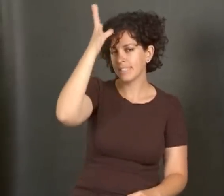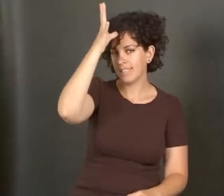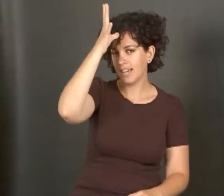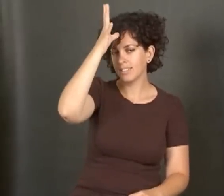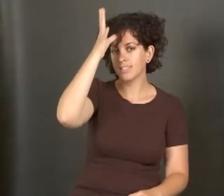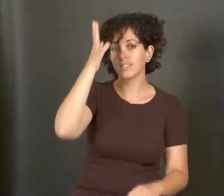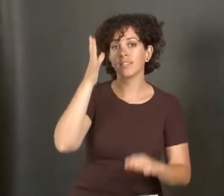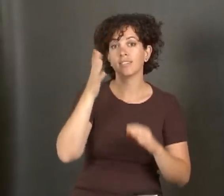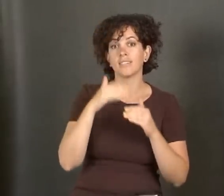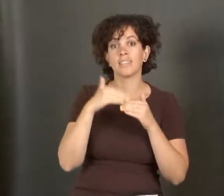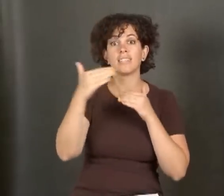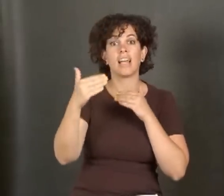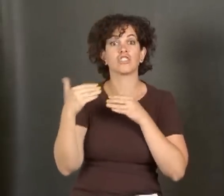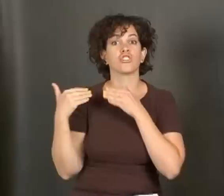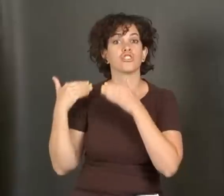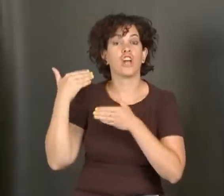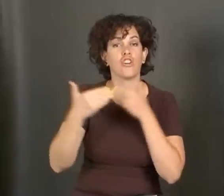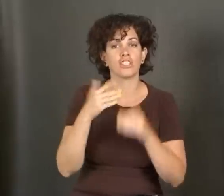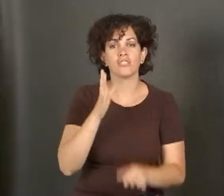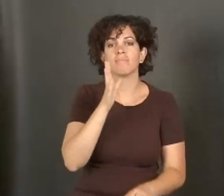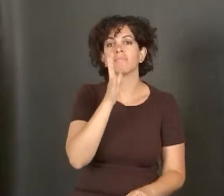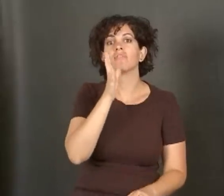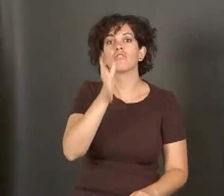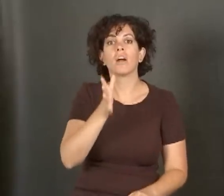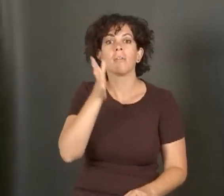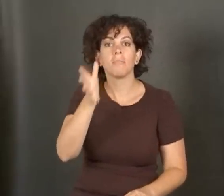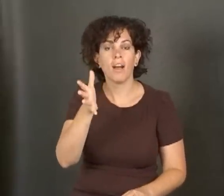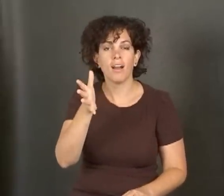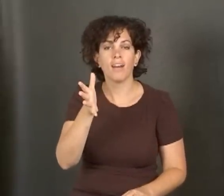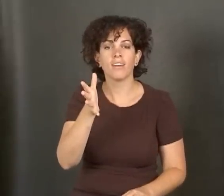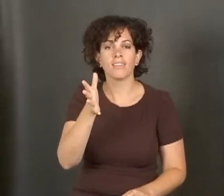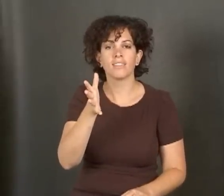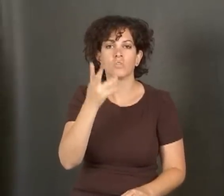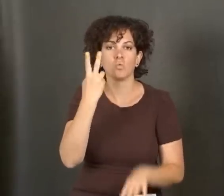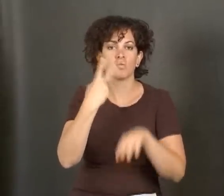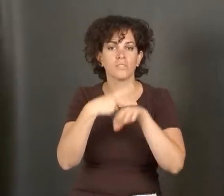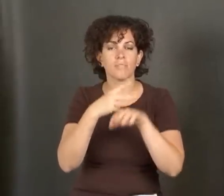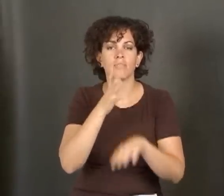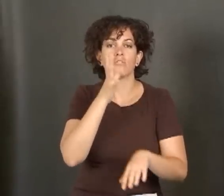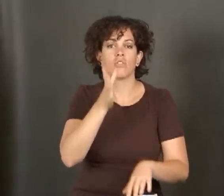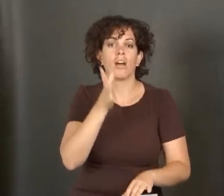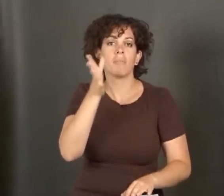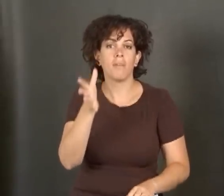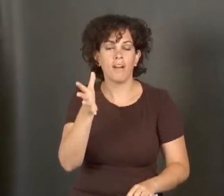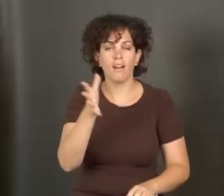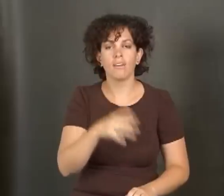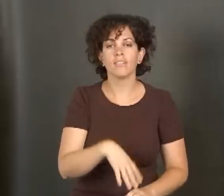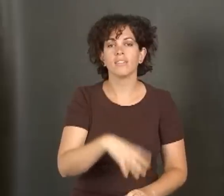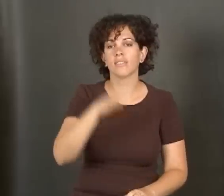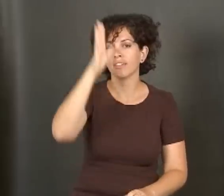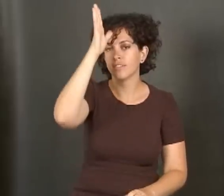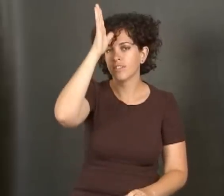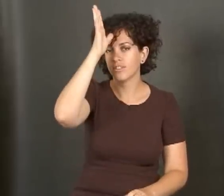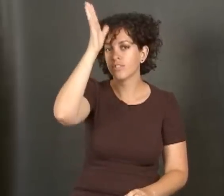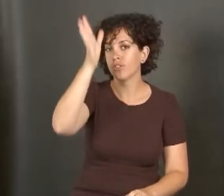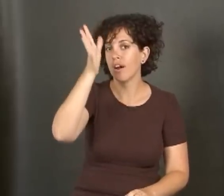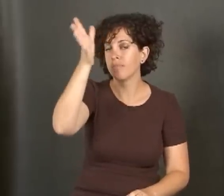Very similar to mom and dad, but because it's the next generation, you move your hand out. Grandma and